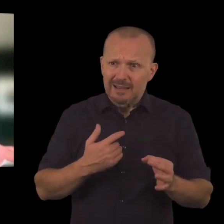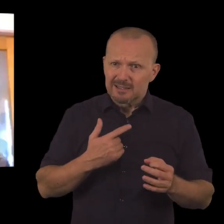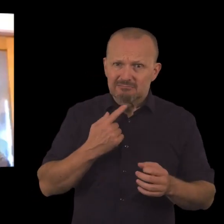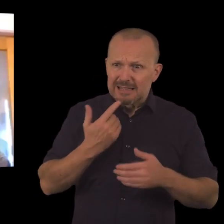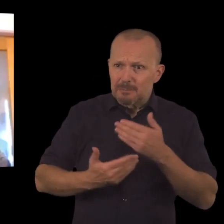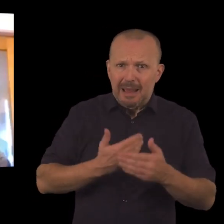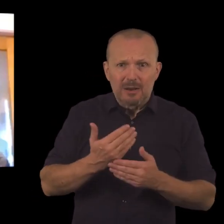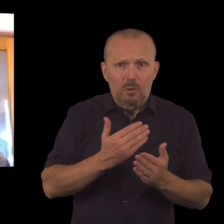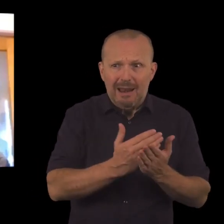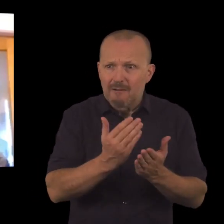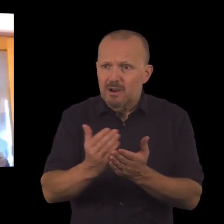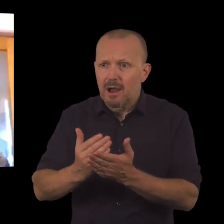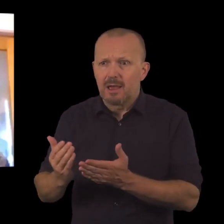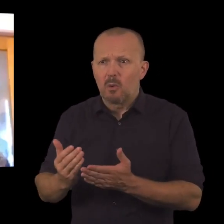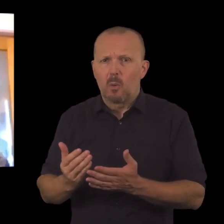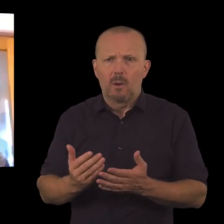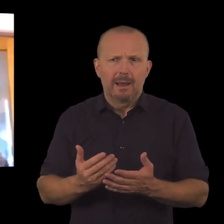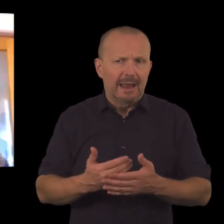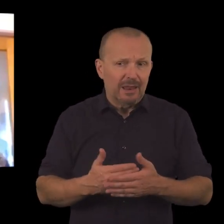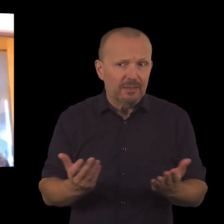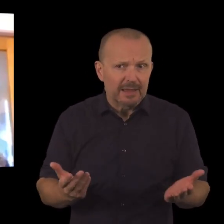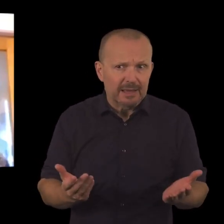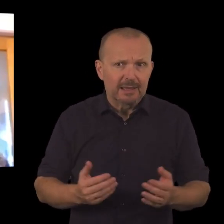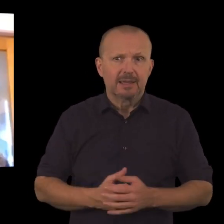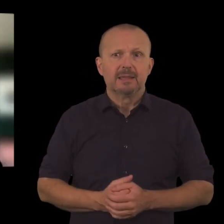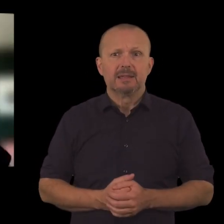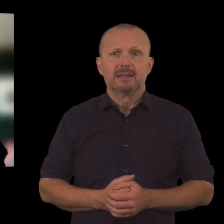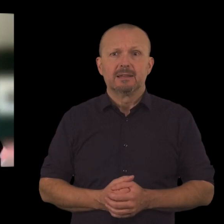just, so often that's happened.